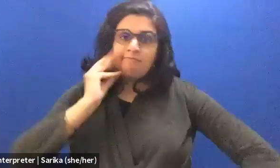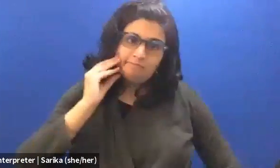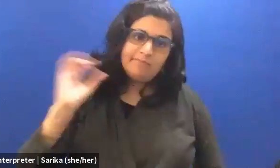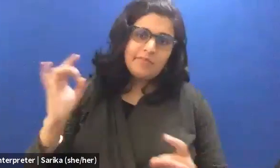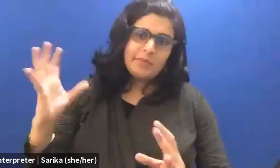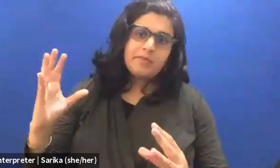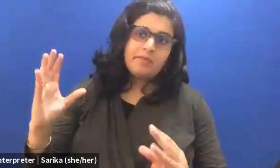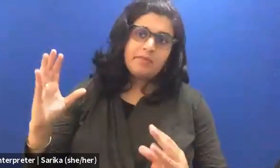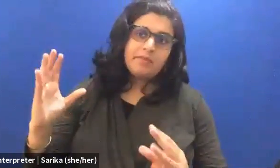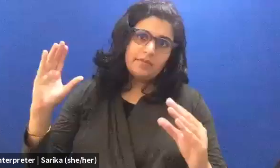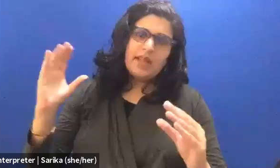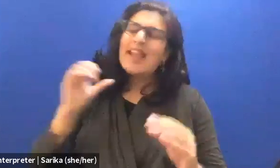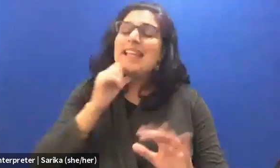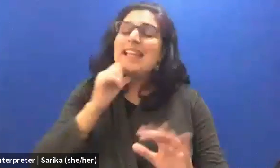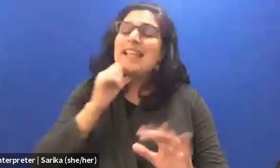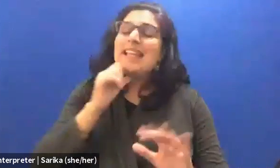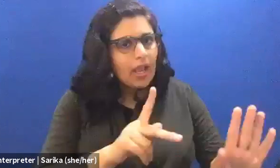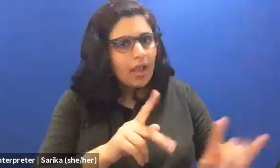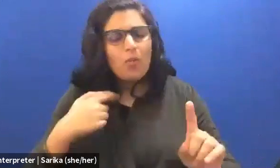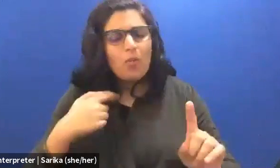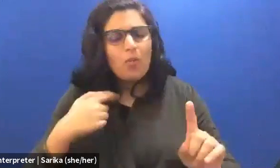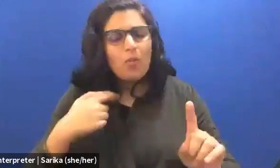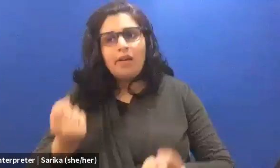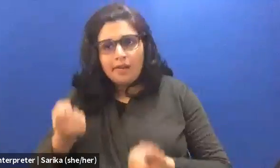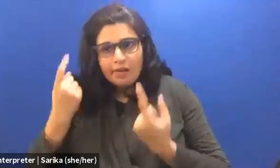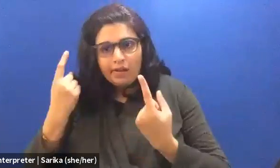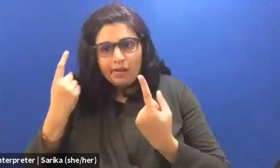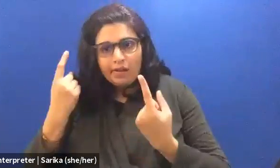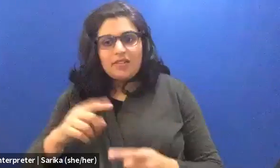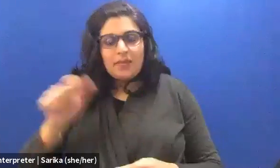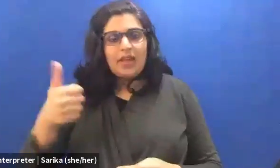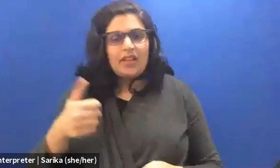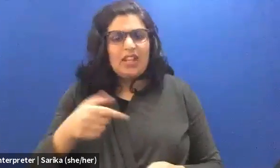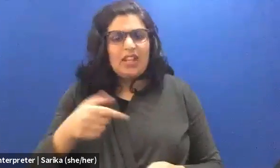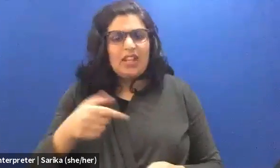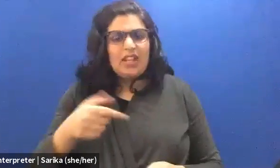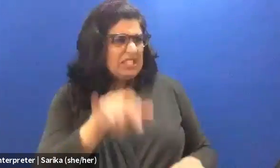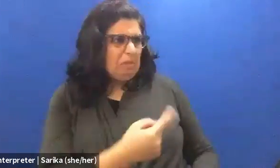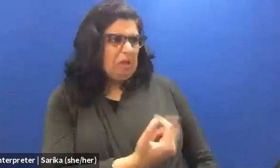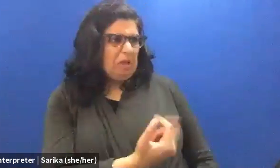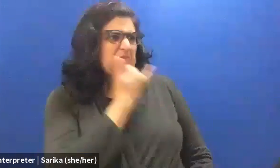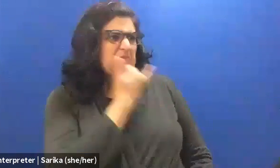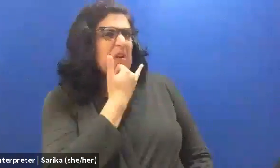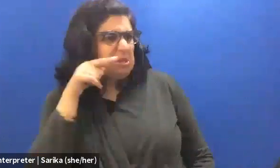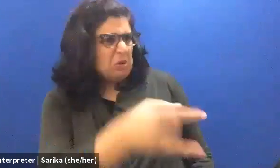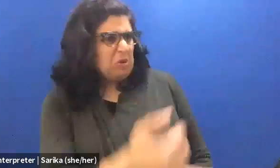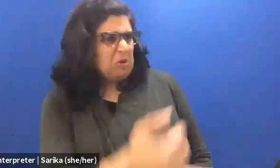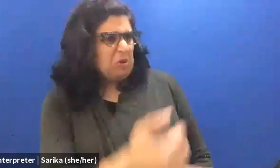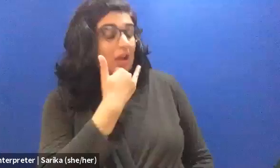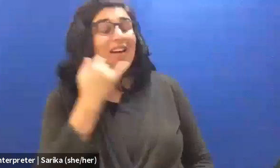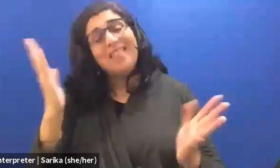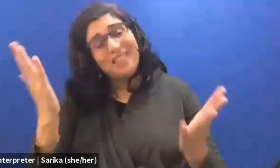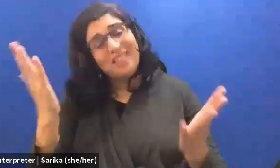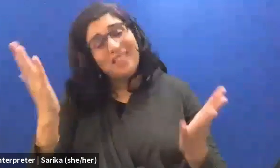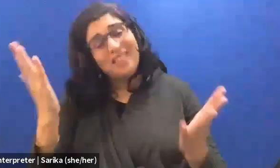okay. But we have to have something else instead of just saying you did something wrong here. Because guess what? When it comes to